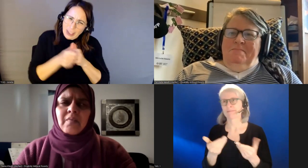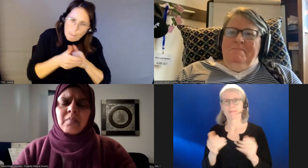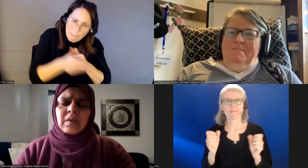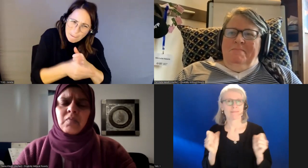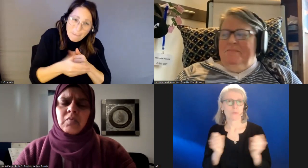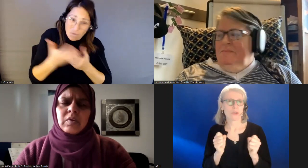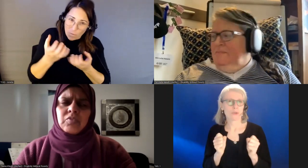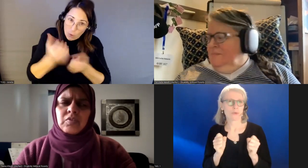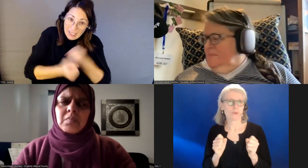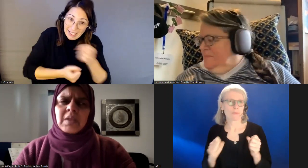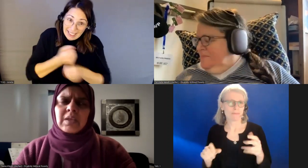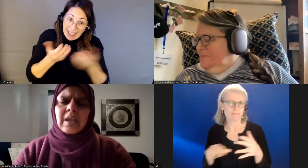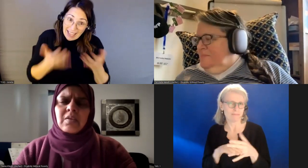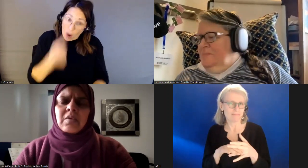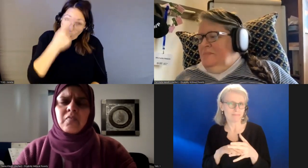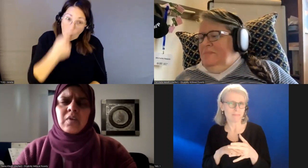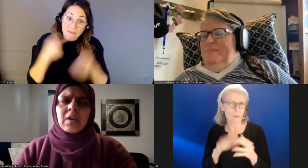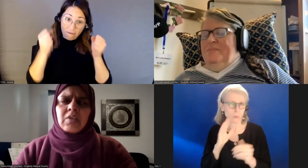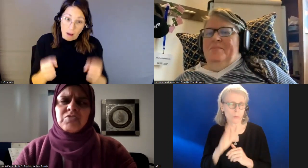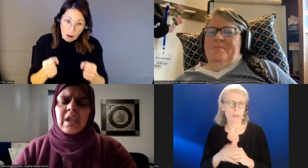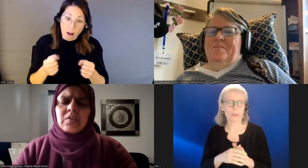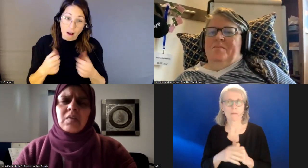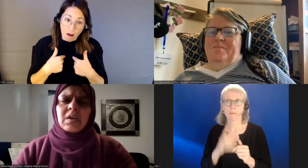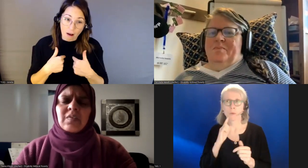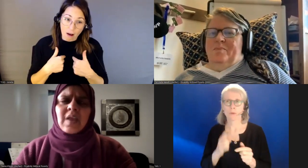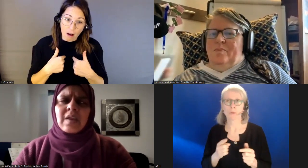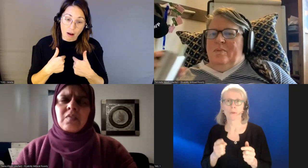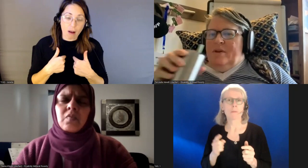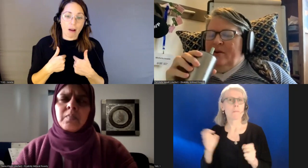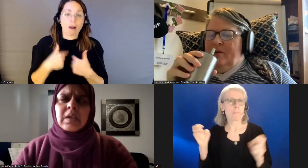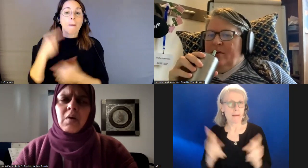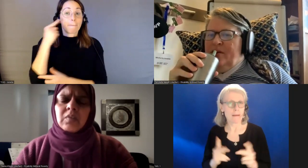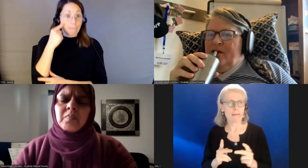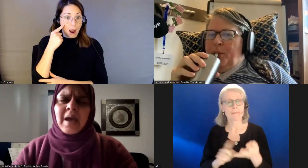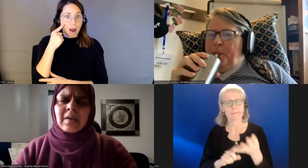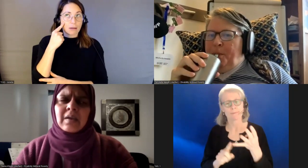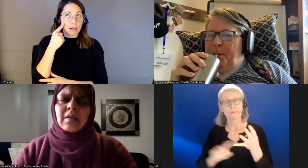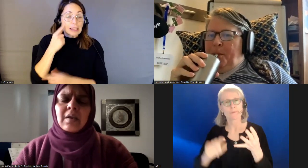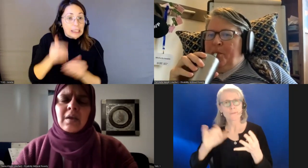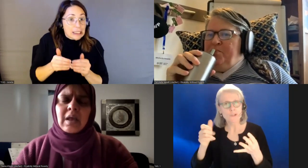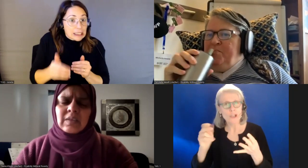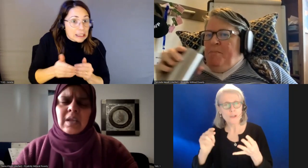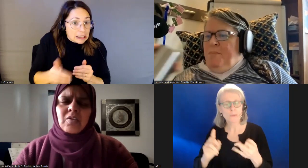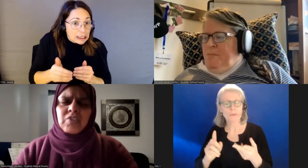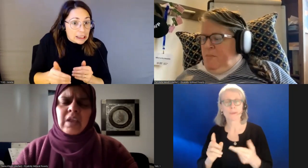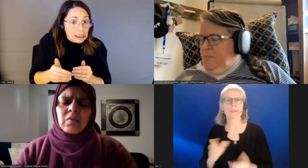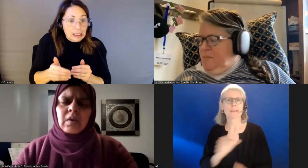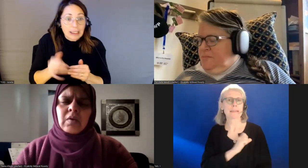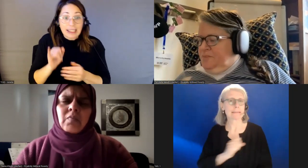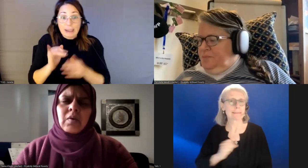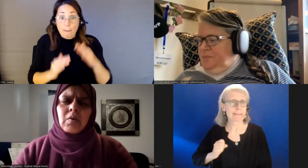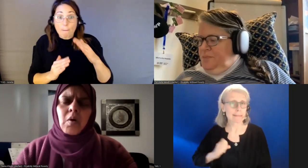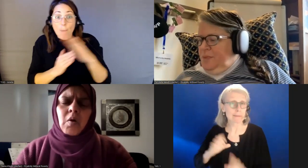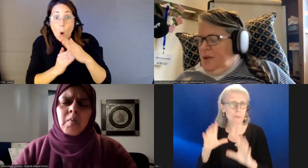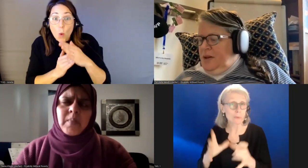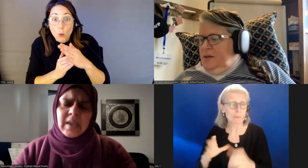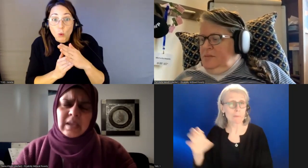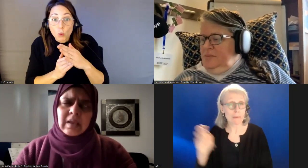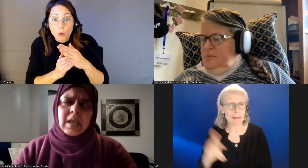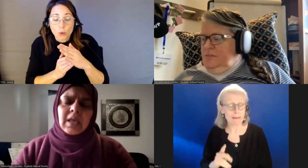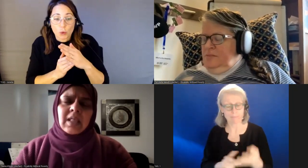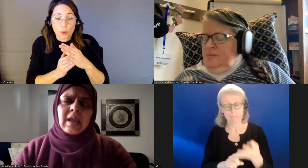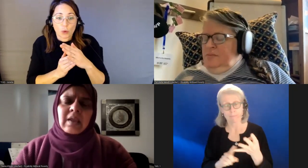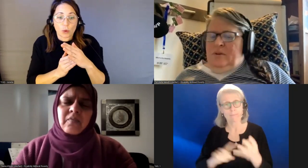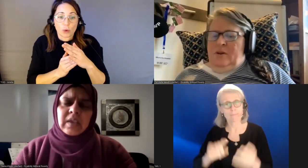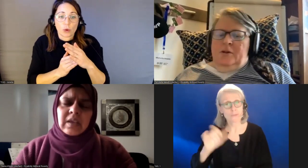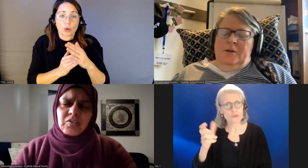the government will resume at the end of January. Senate will be called back at the end of January. We're